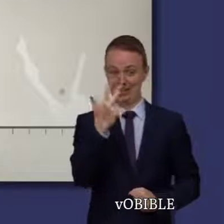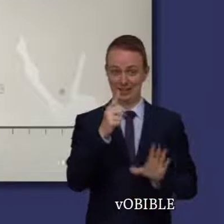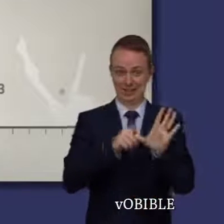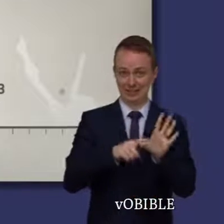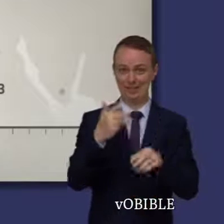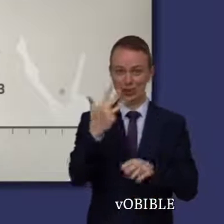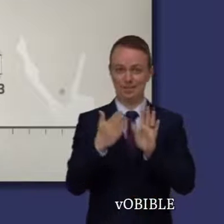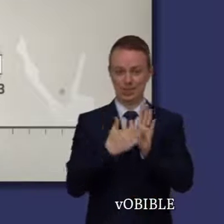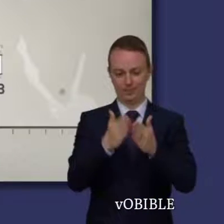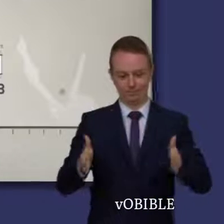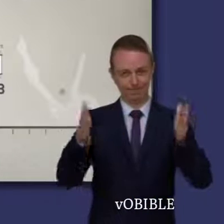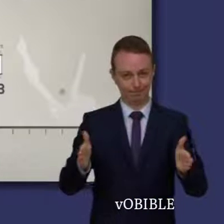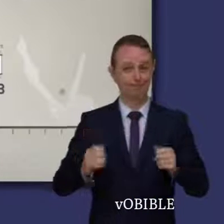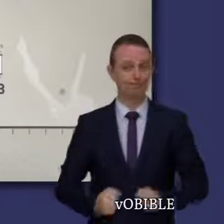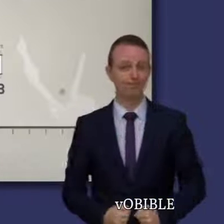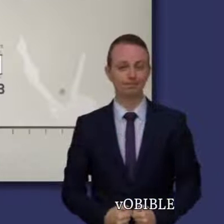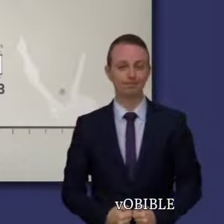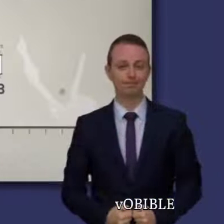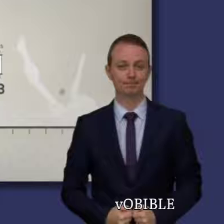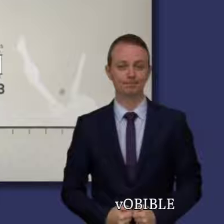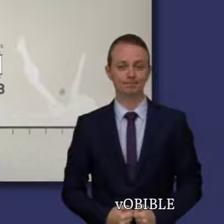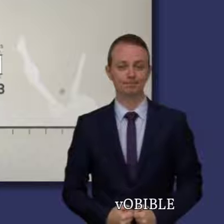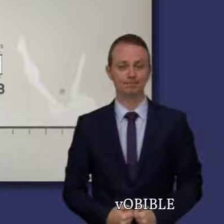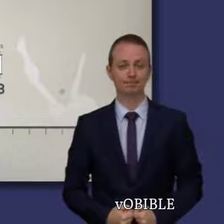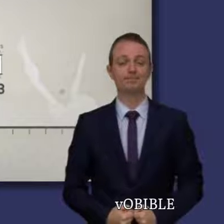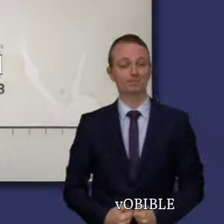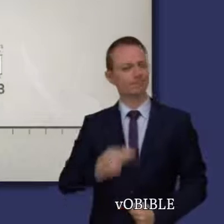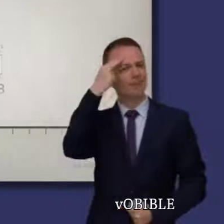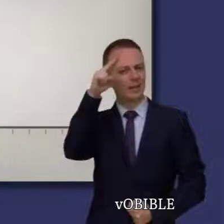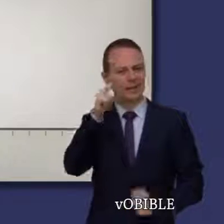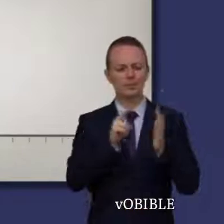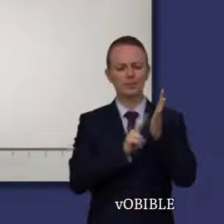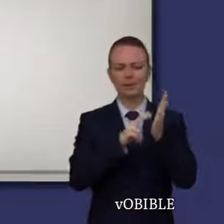to 1473 BCE, when Moses finished the writing.